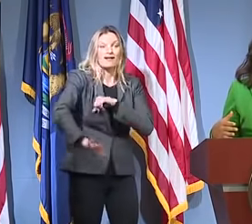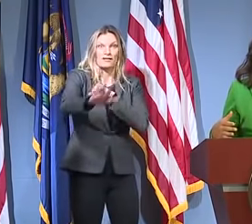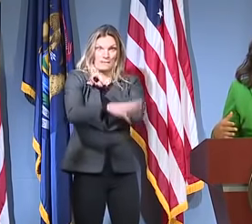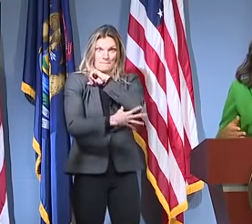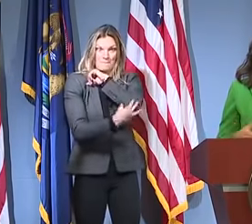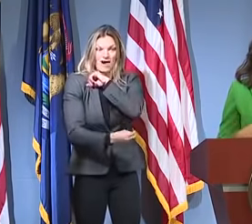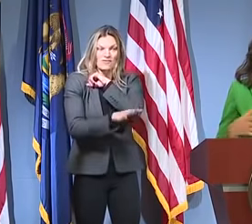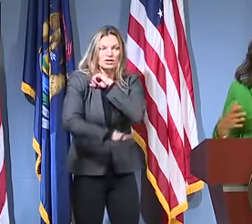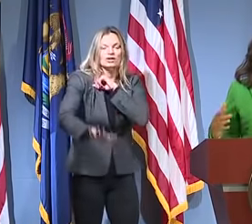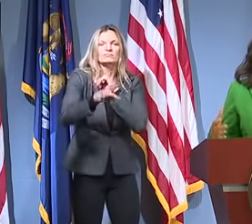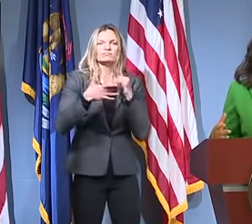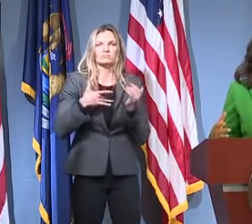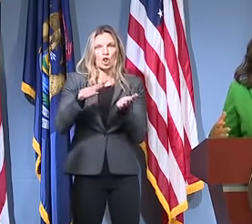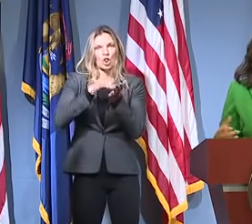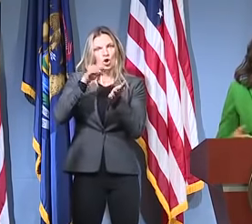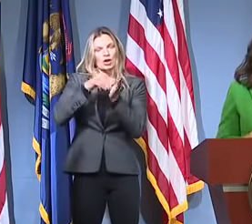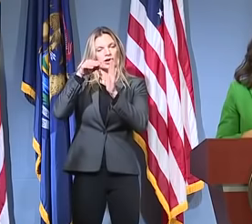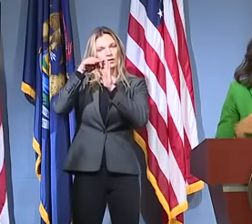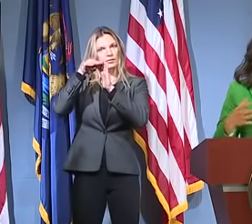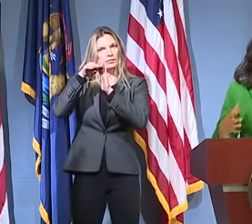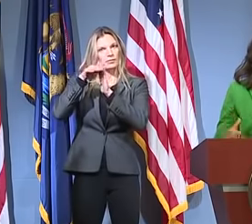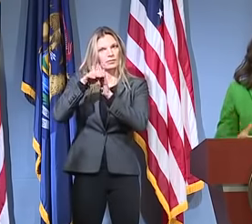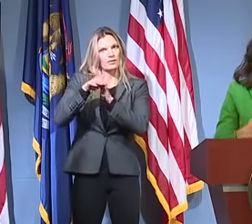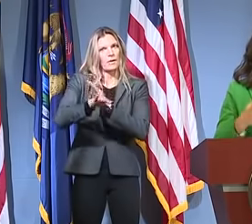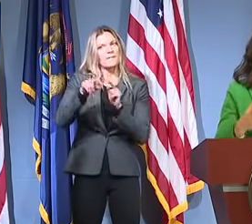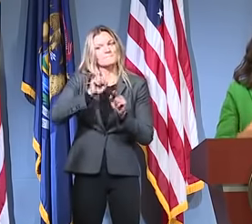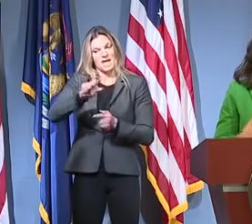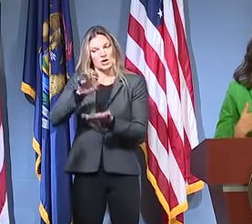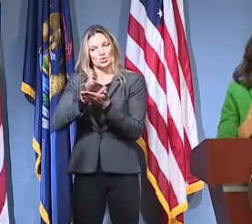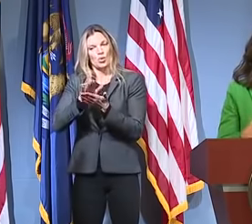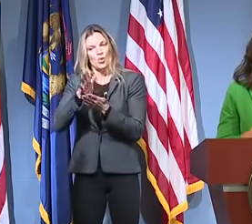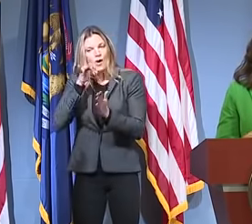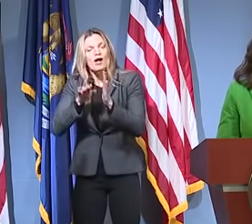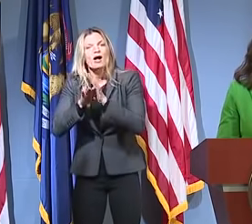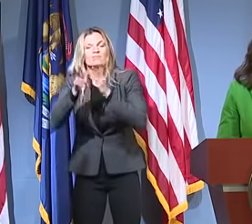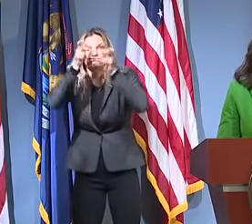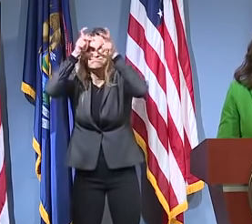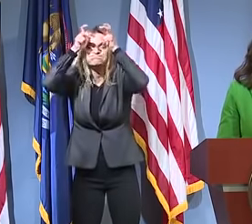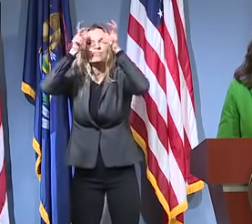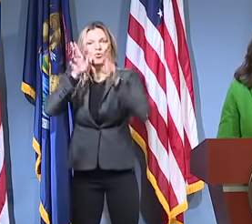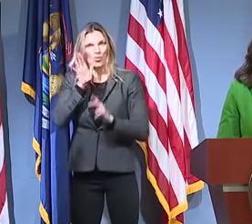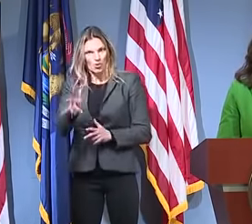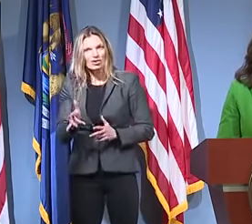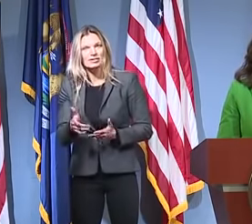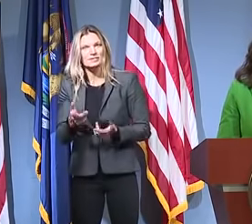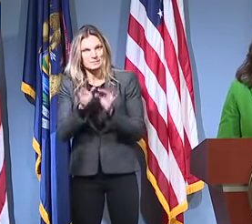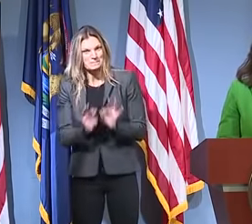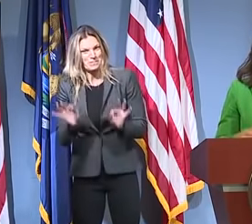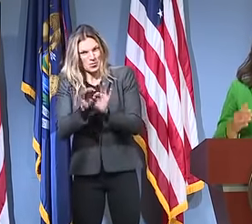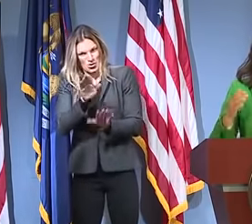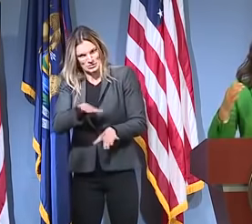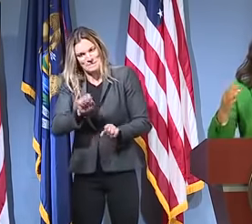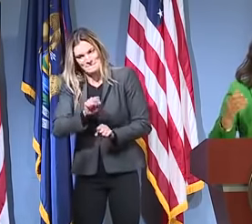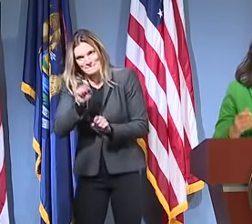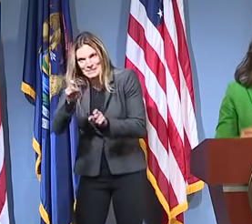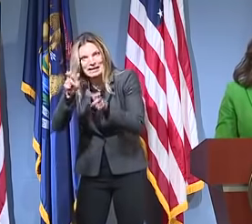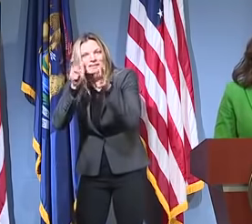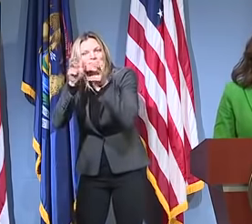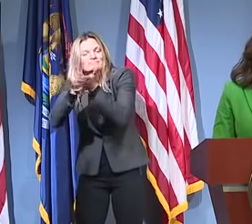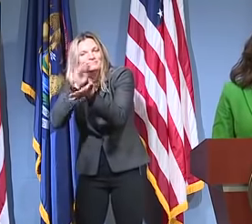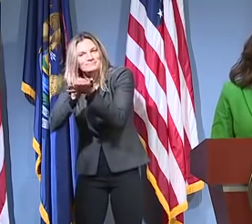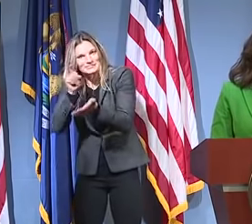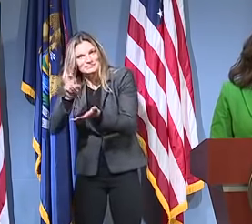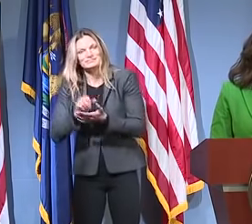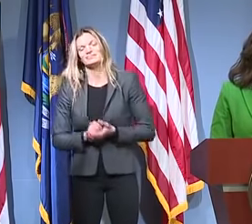learning loss, having been out of school, although we've done our best to keep kids engaged from March until whenever it is